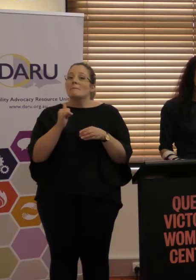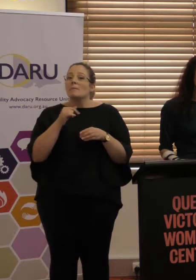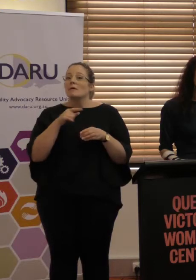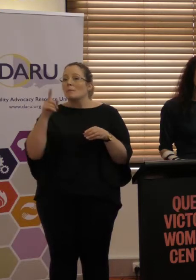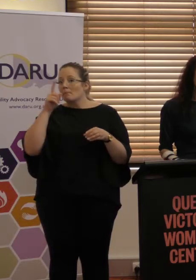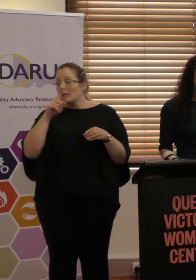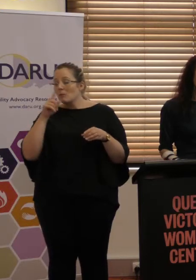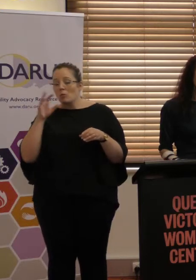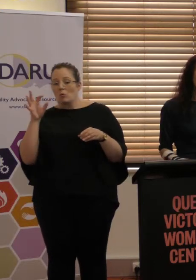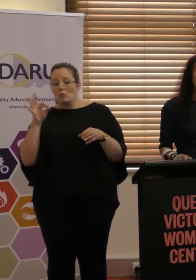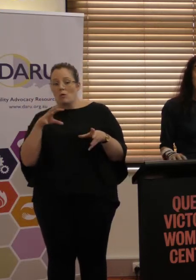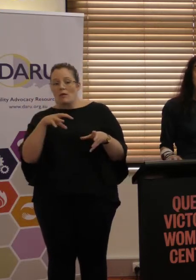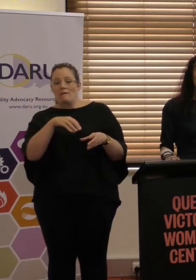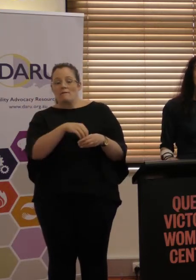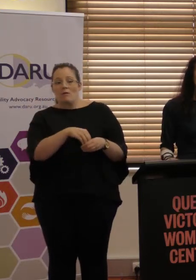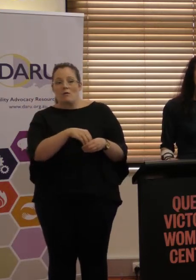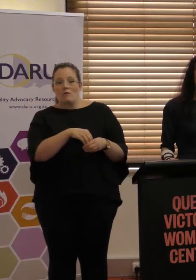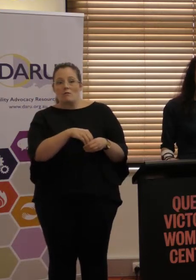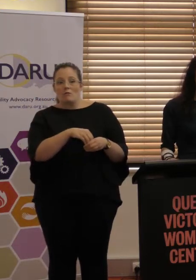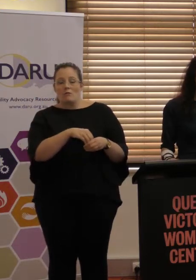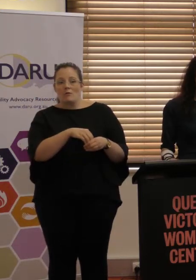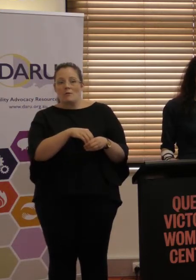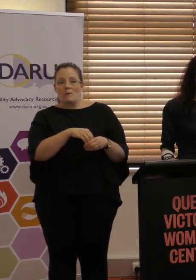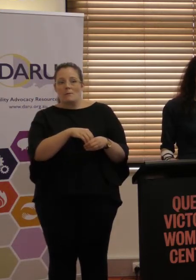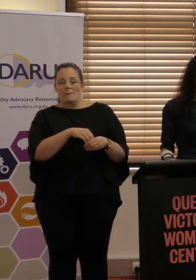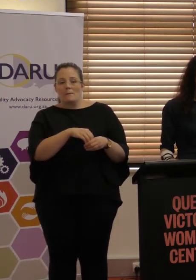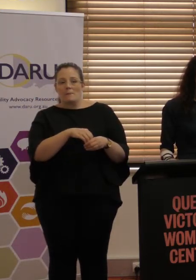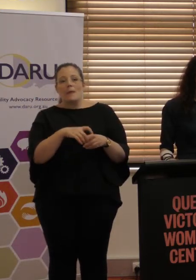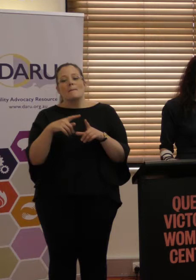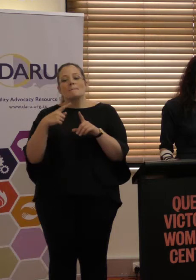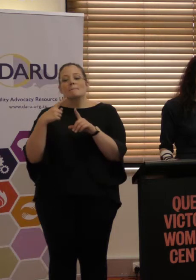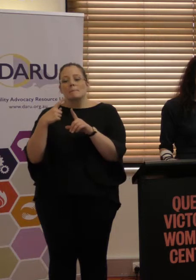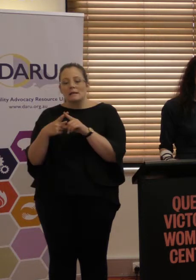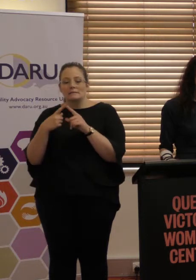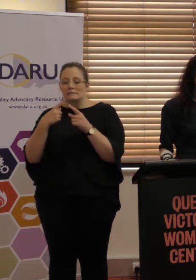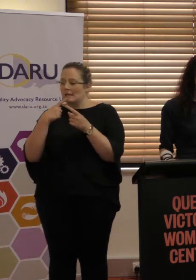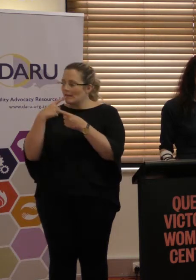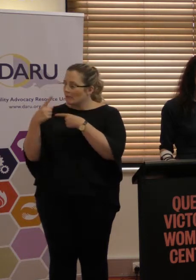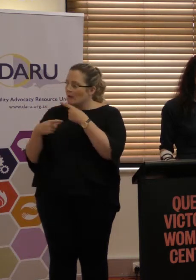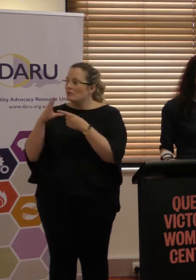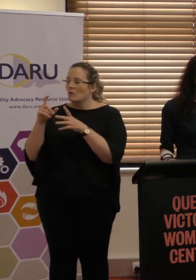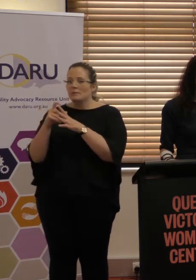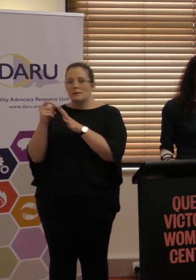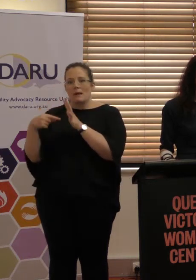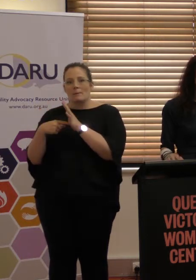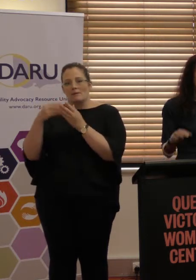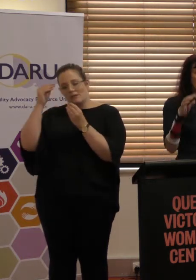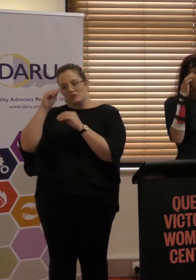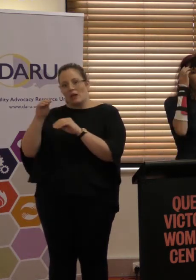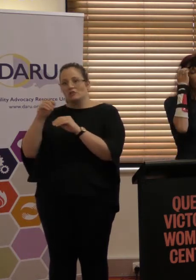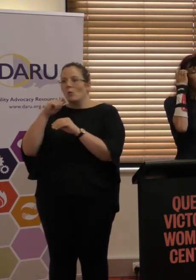that and reading material that's put out by the Department of Education and thinking that things have